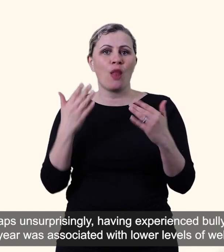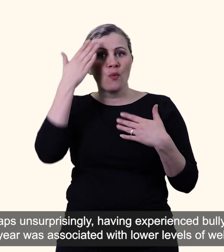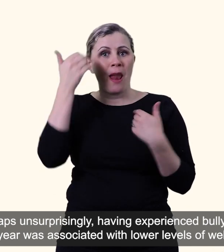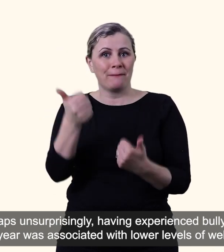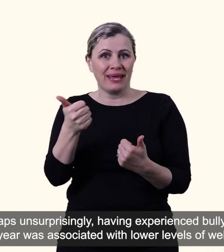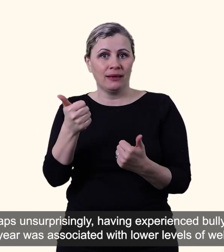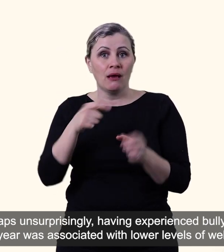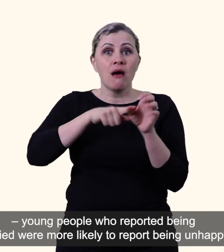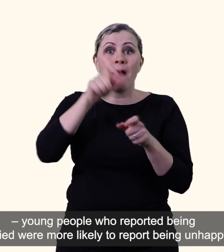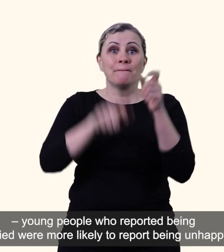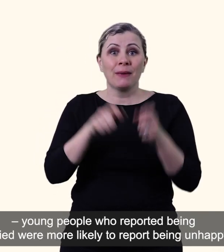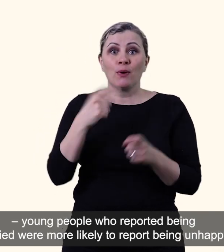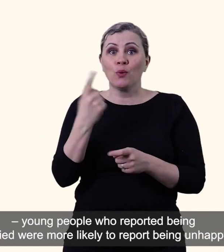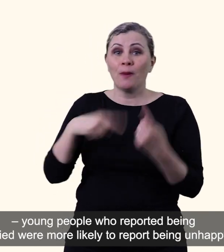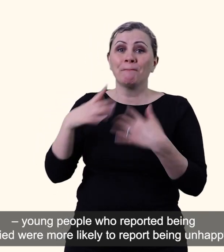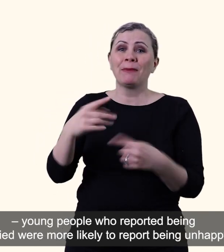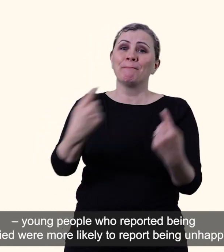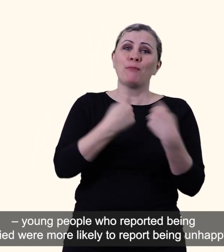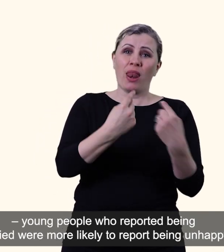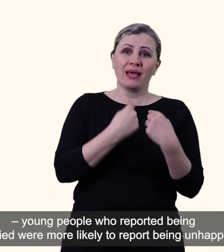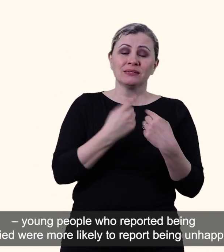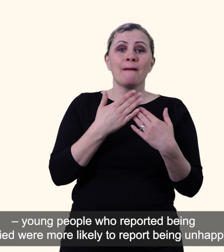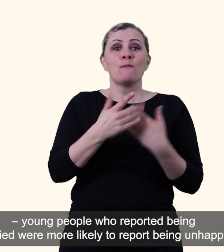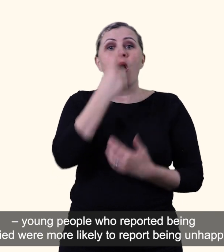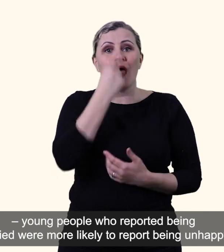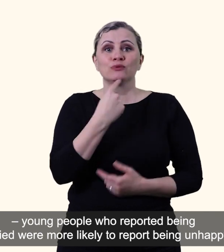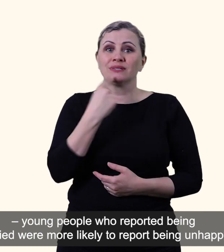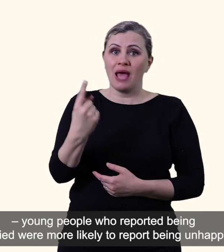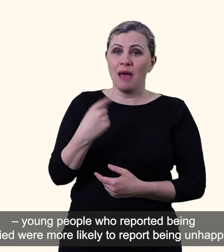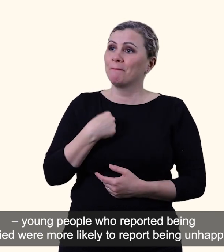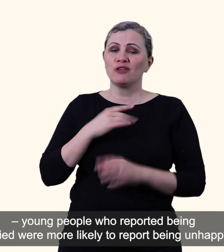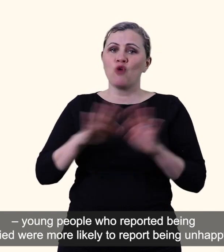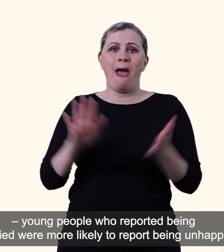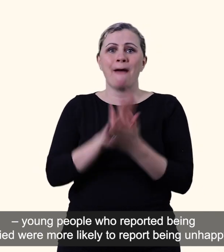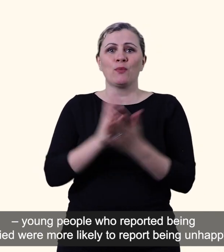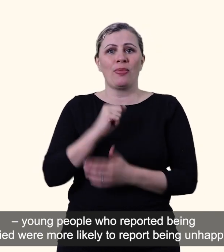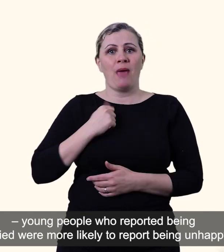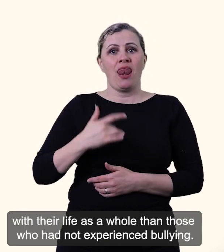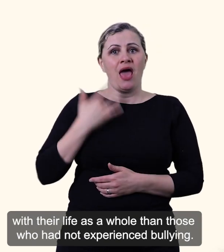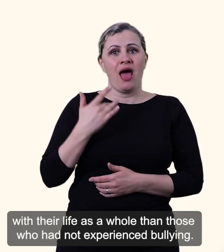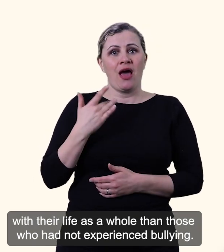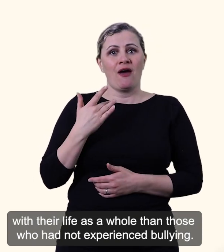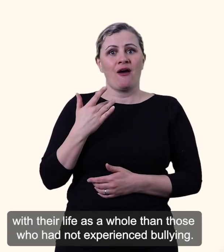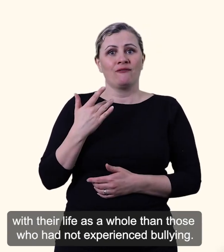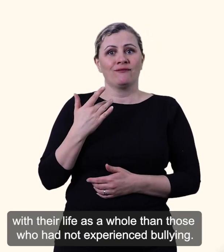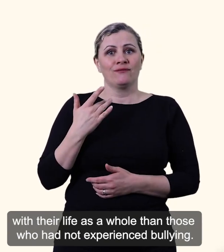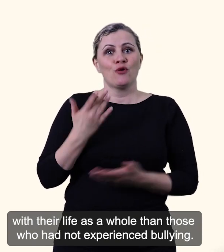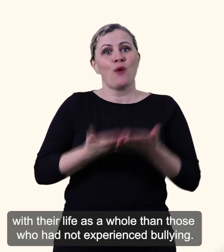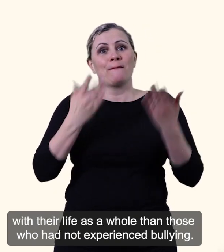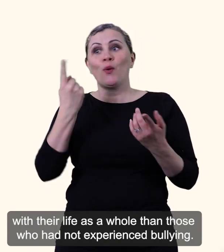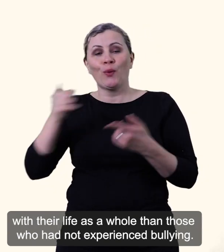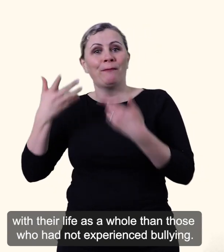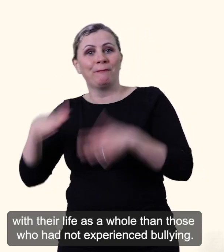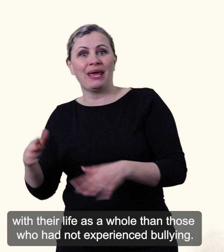levels of well-being. Young people who reported being bullied were more likely to report being unhappy with their life as a